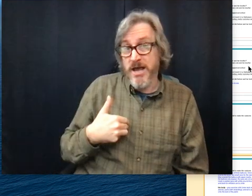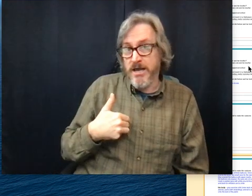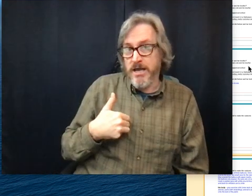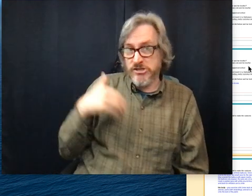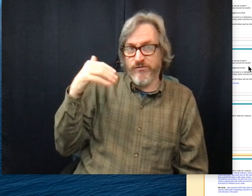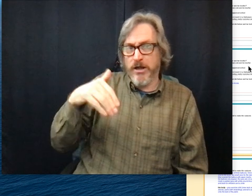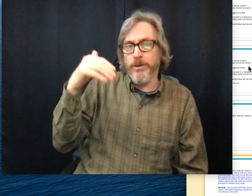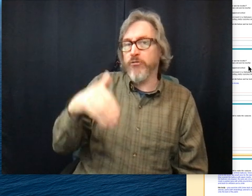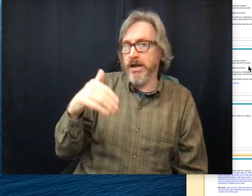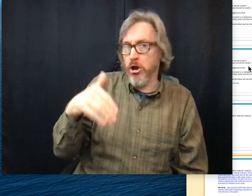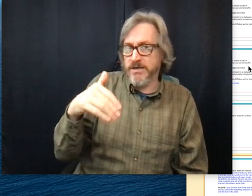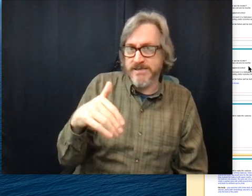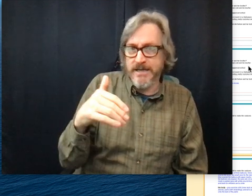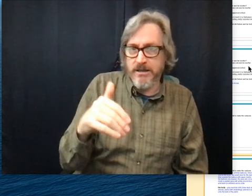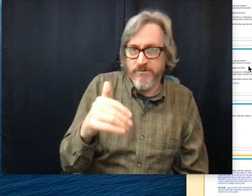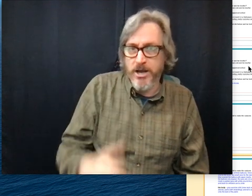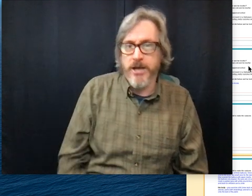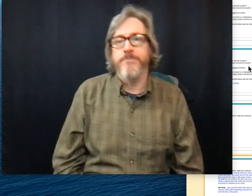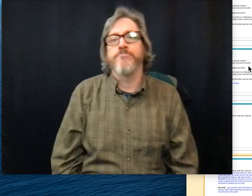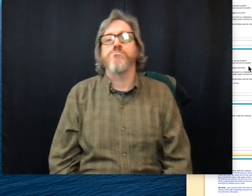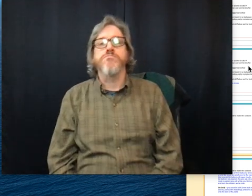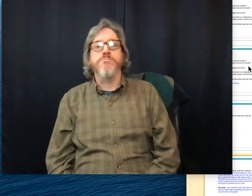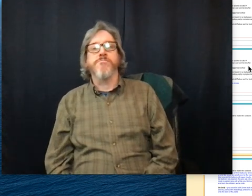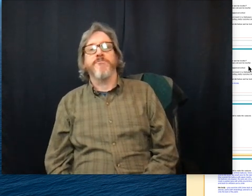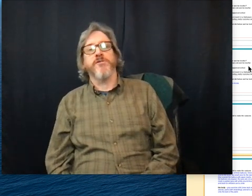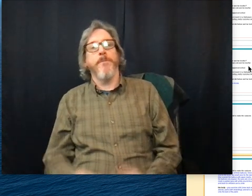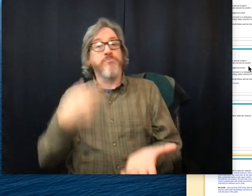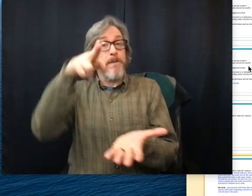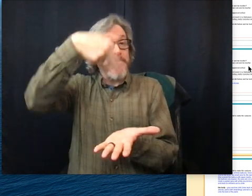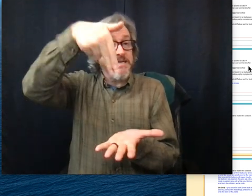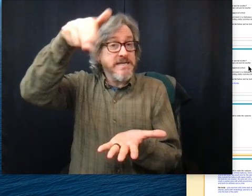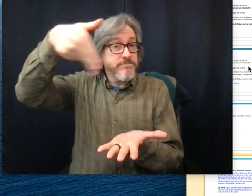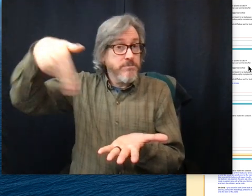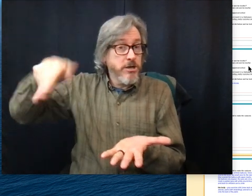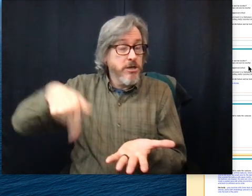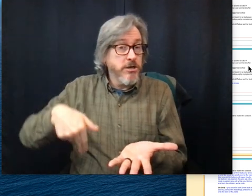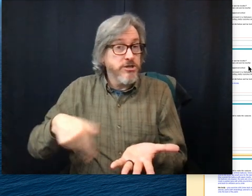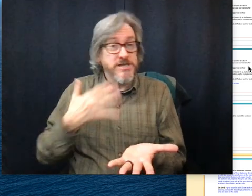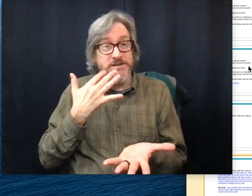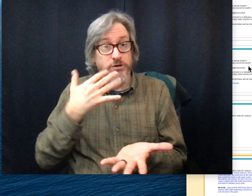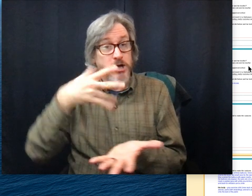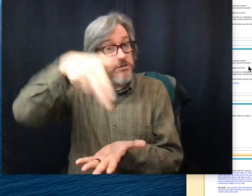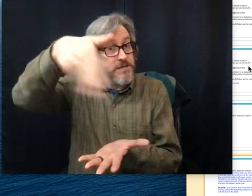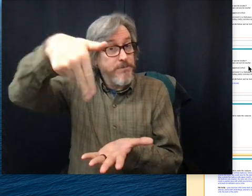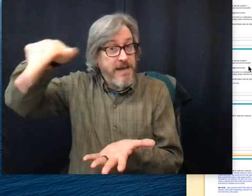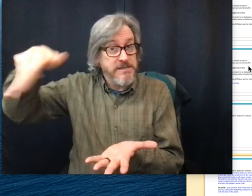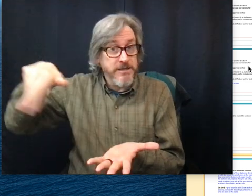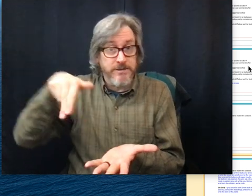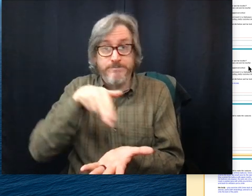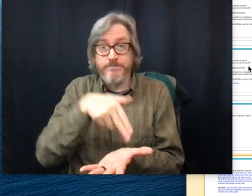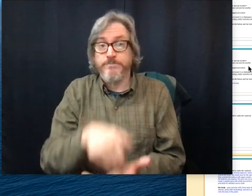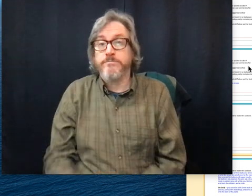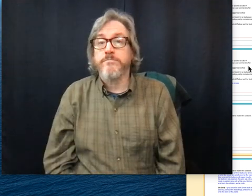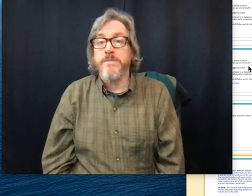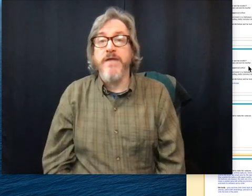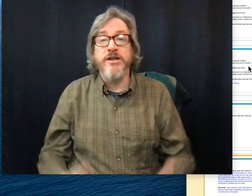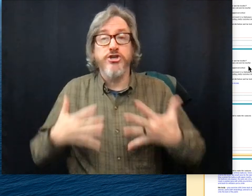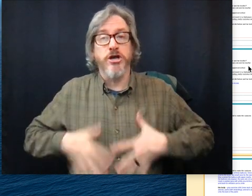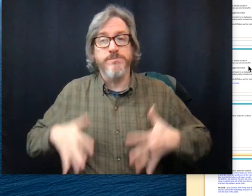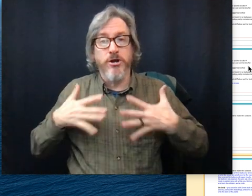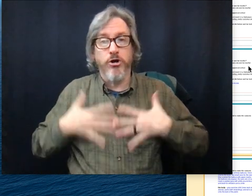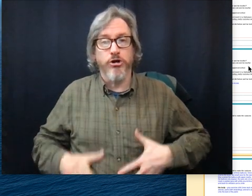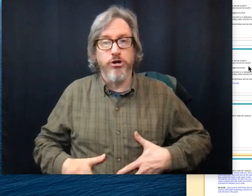watching is following right along and doesn't get left behind. Painting. She does different colors and paints it.